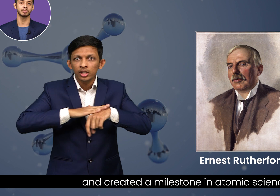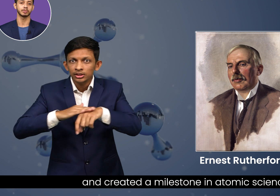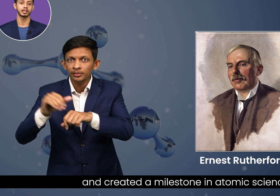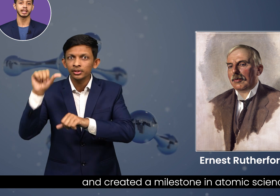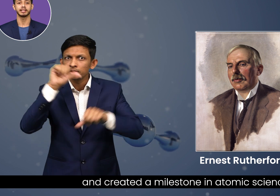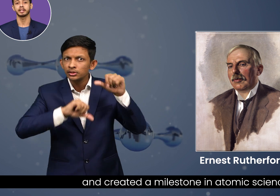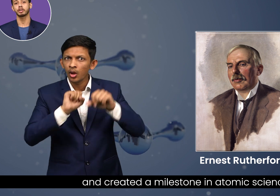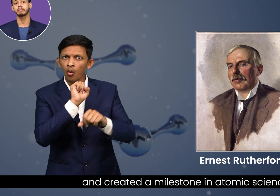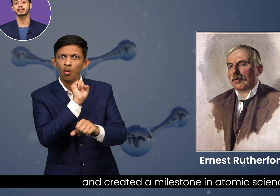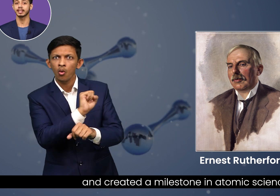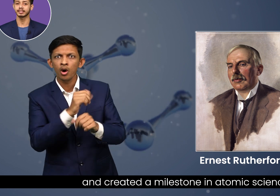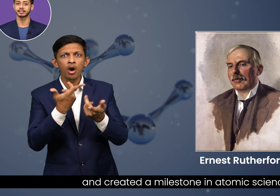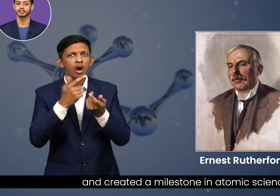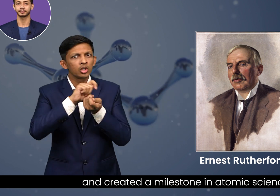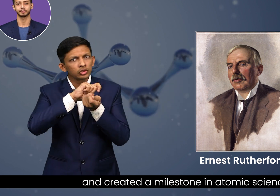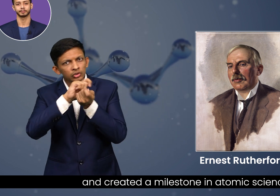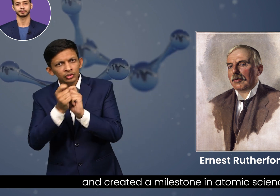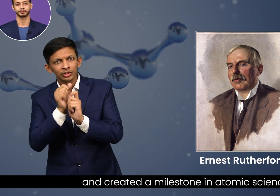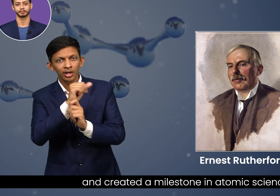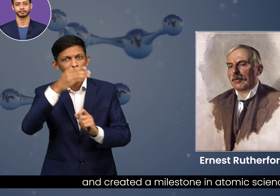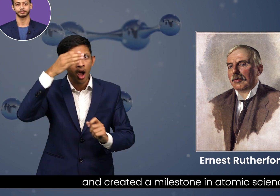milestone in atomic science.